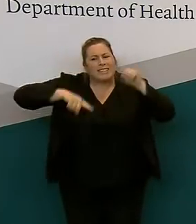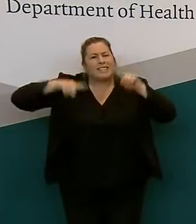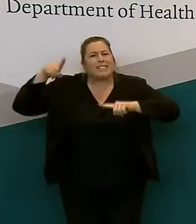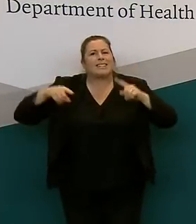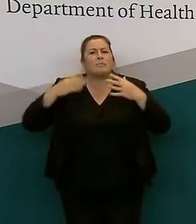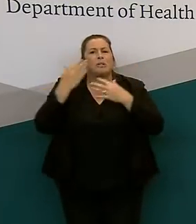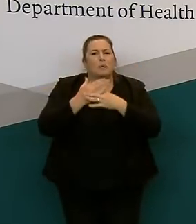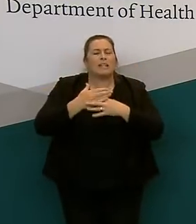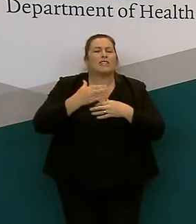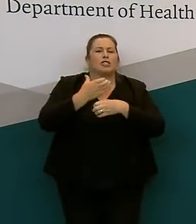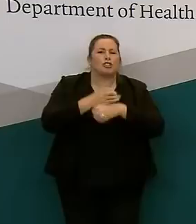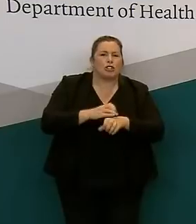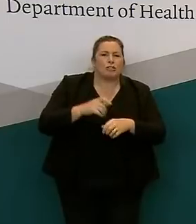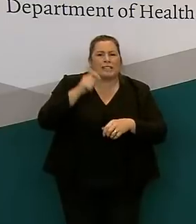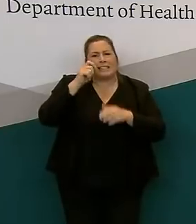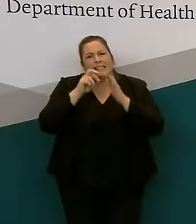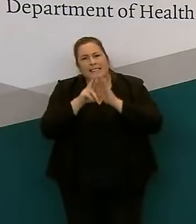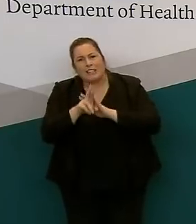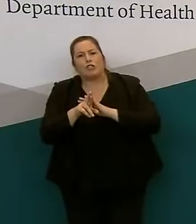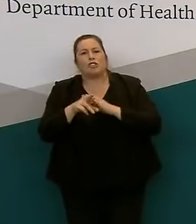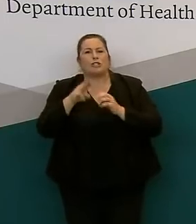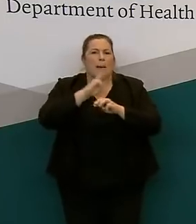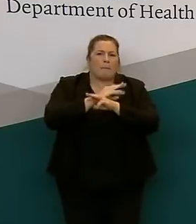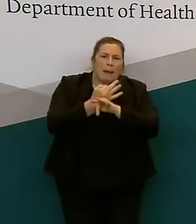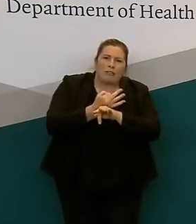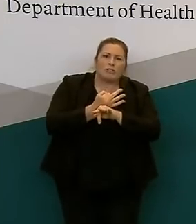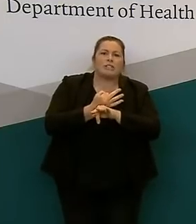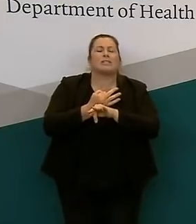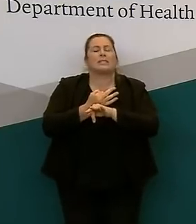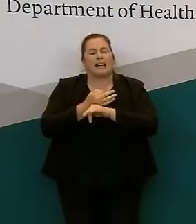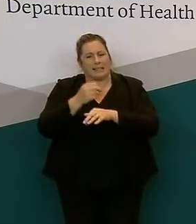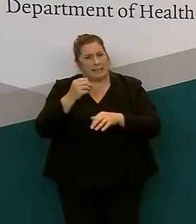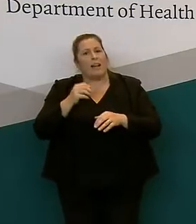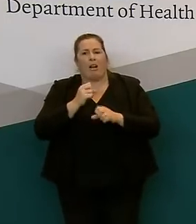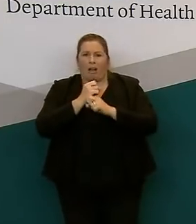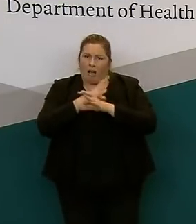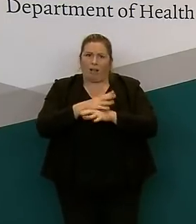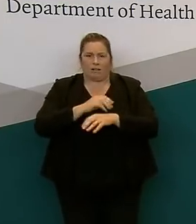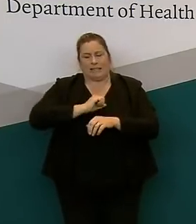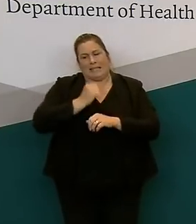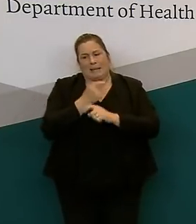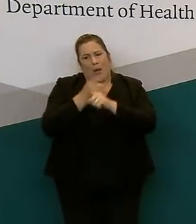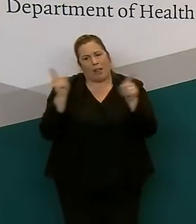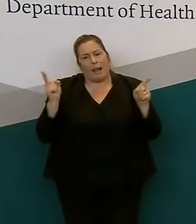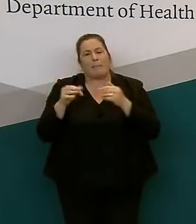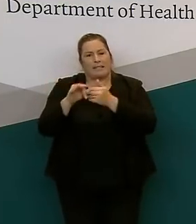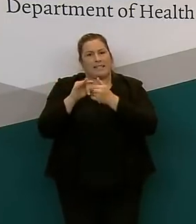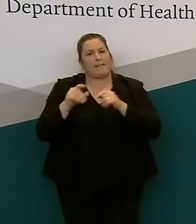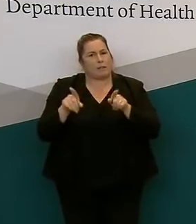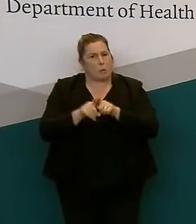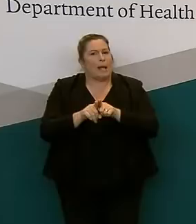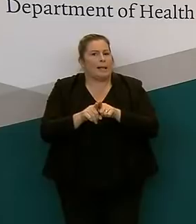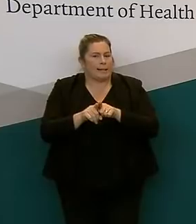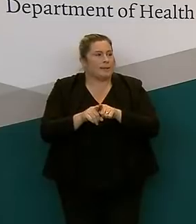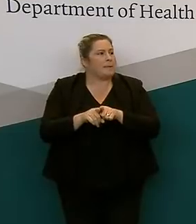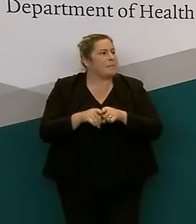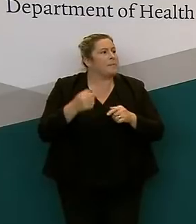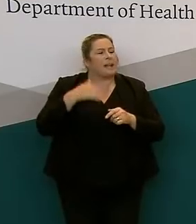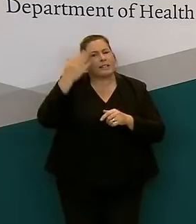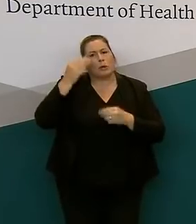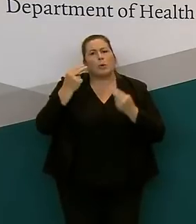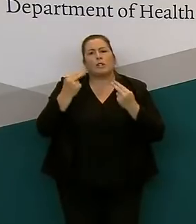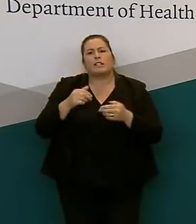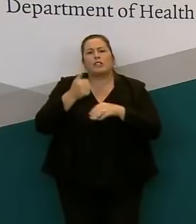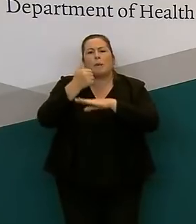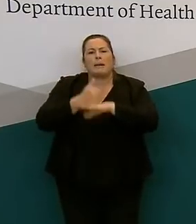parents can take, ultimately to keep the children and the teachers and the parents safe. And I know you have to base it on the information you